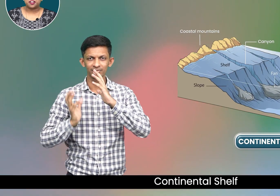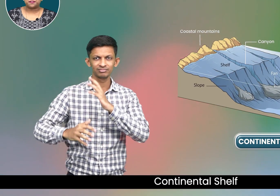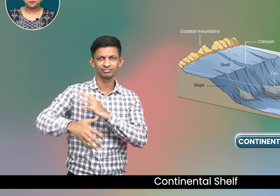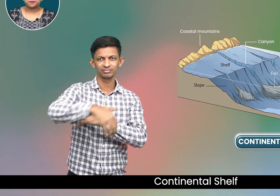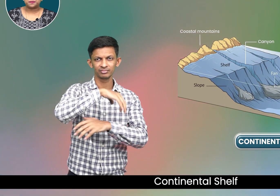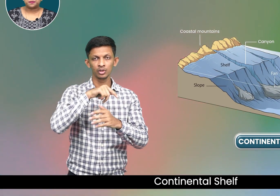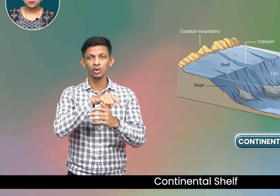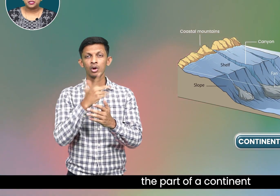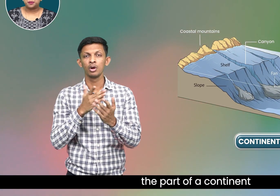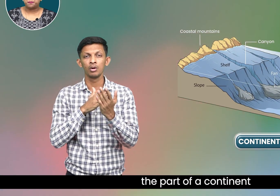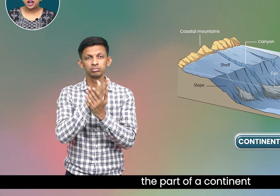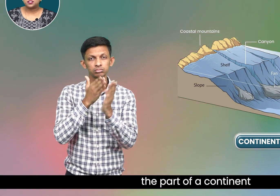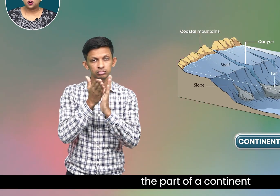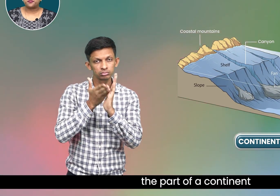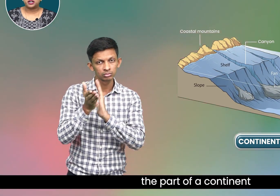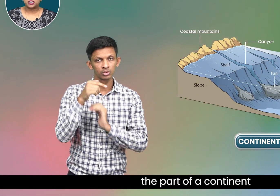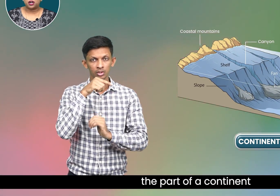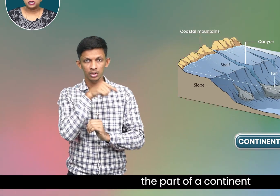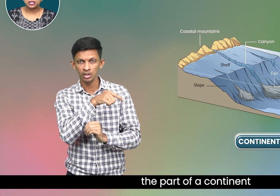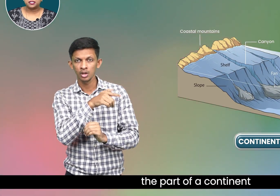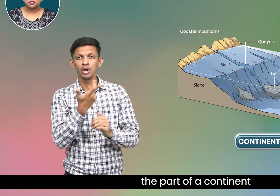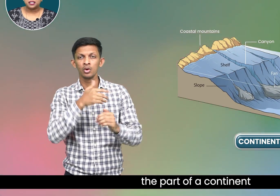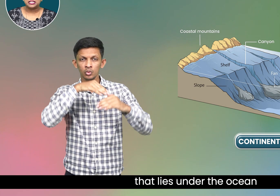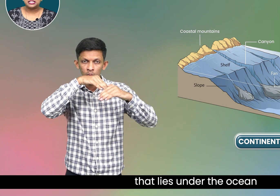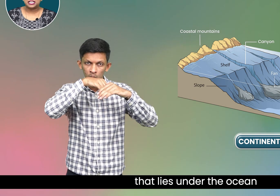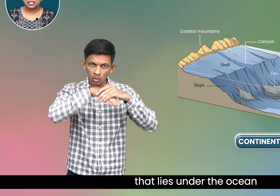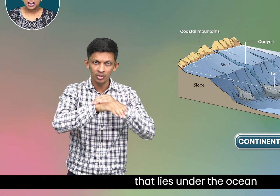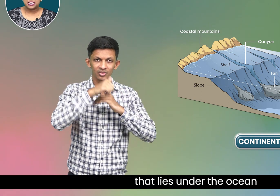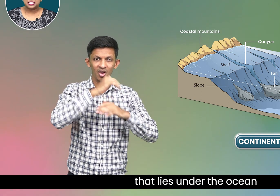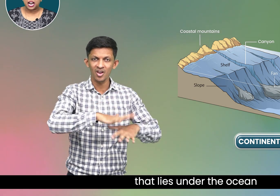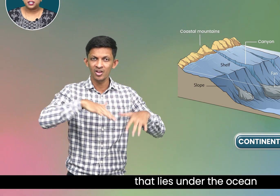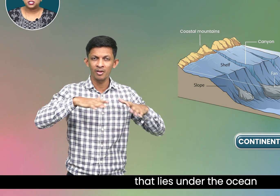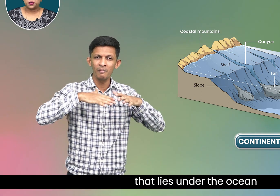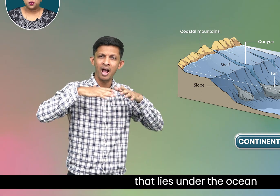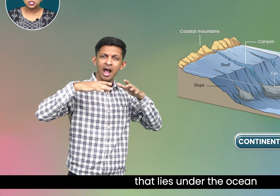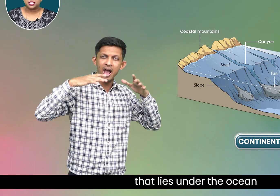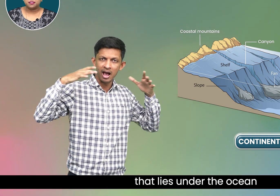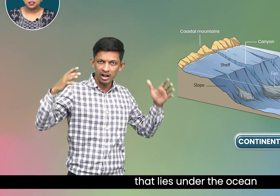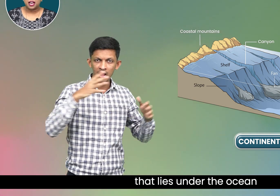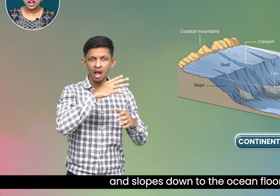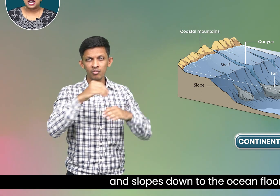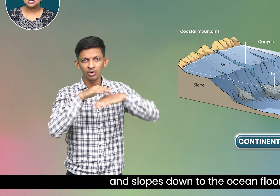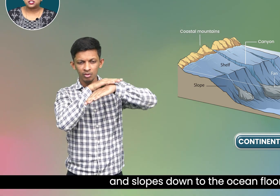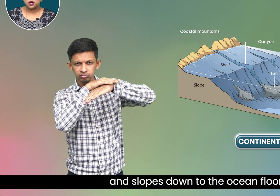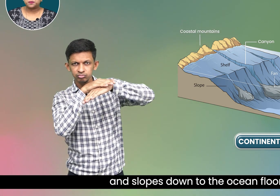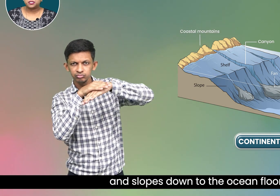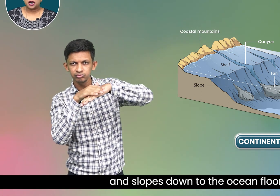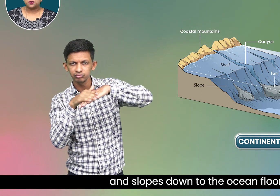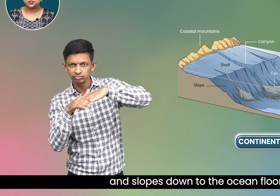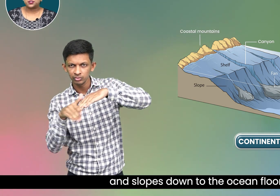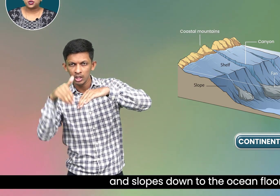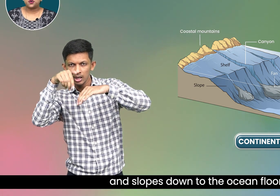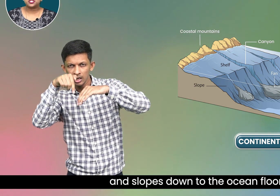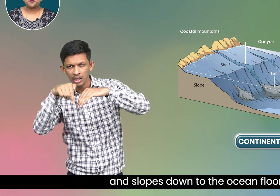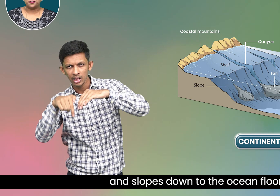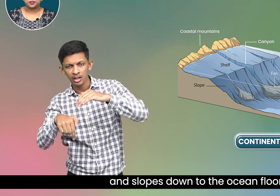Continental shelf, the part of a continent that lies under the ocean and slopes